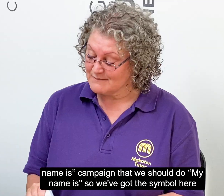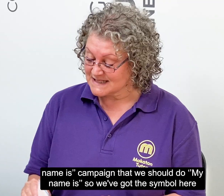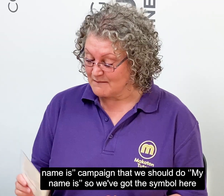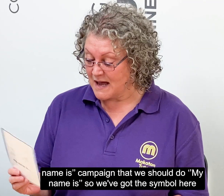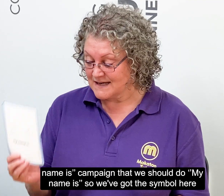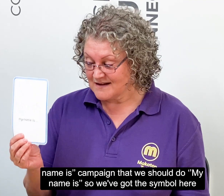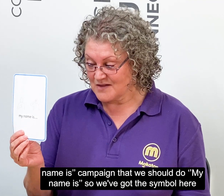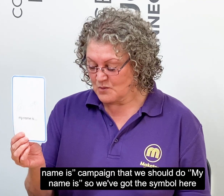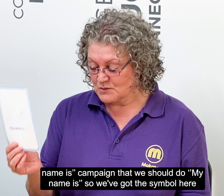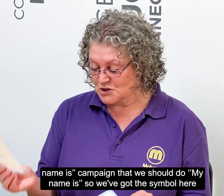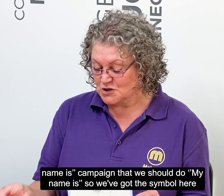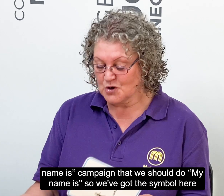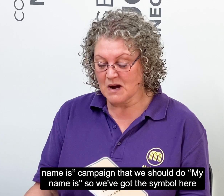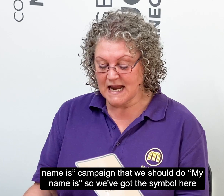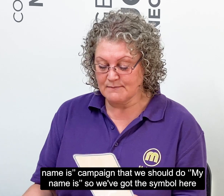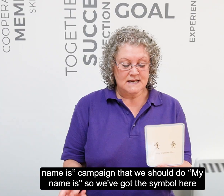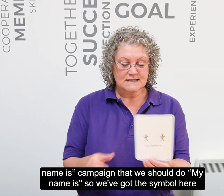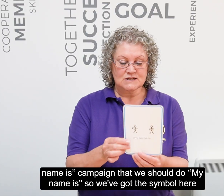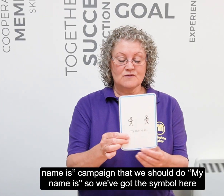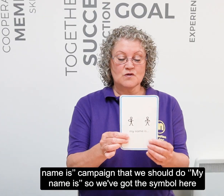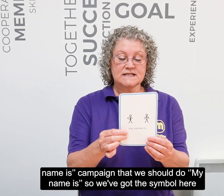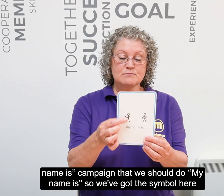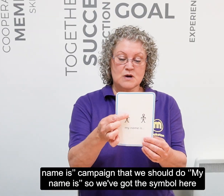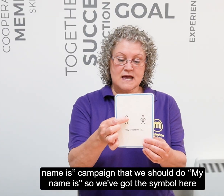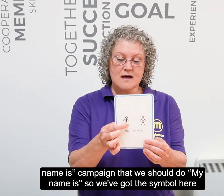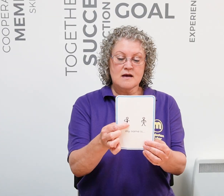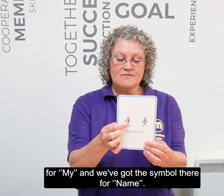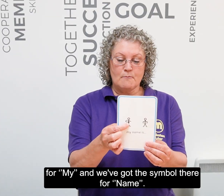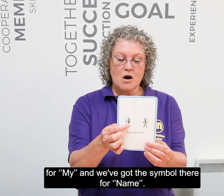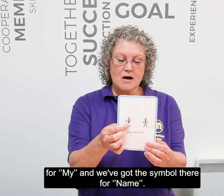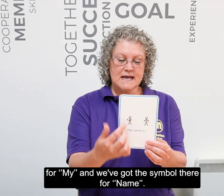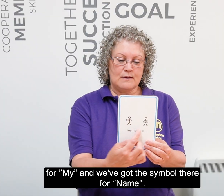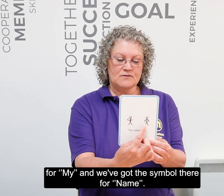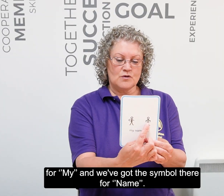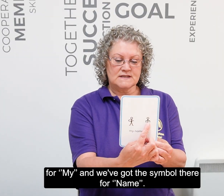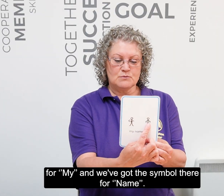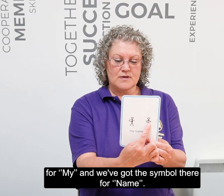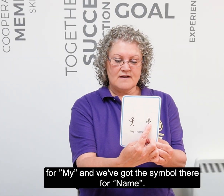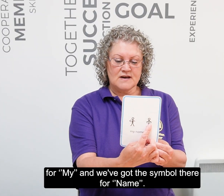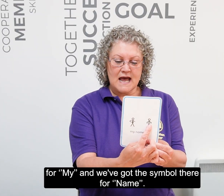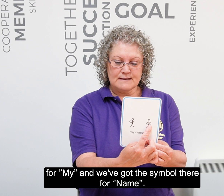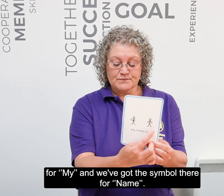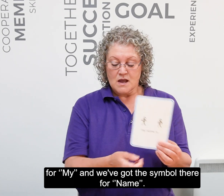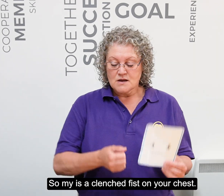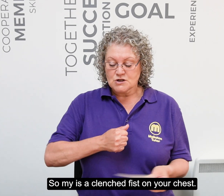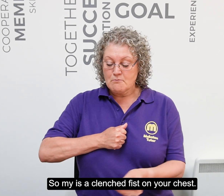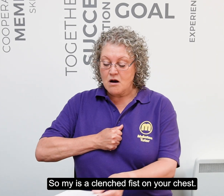Is campaign, that we should do My Name Is. So we've got the symbol here for my, and we've got the symbol there for name. So my